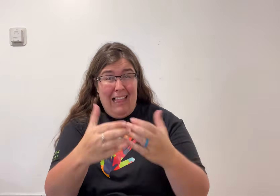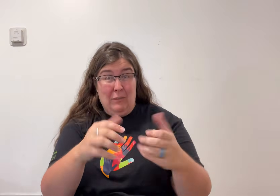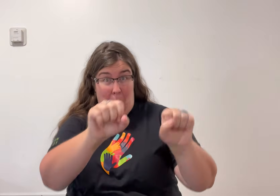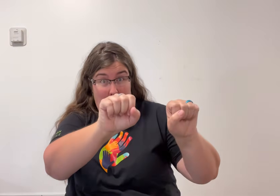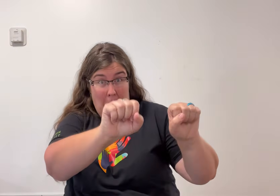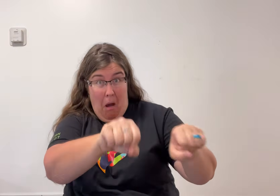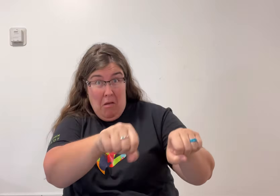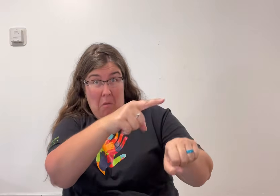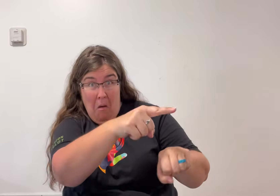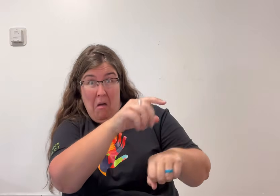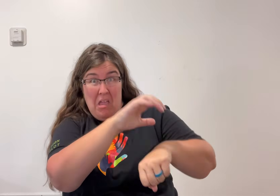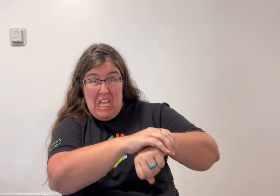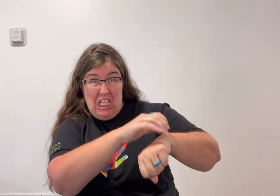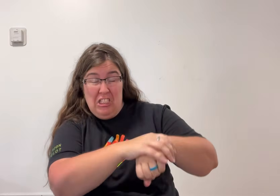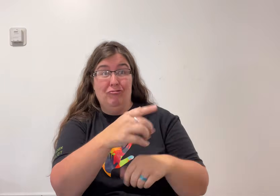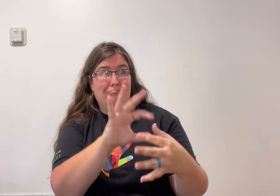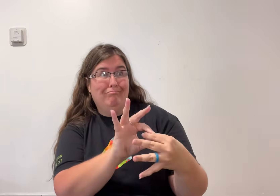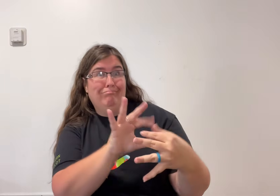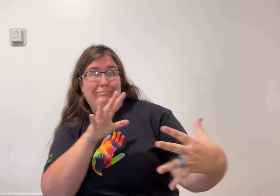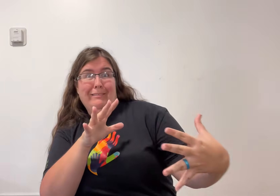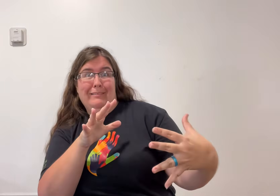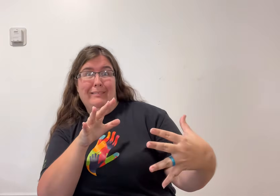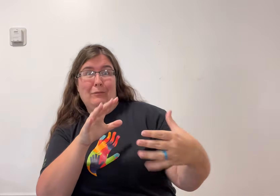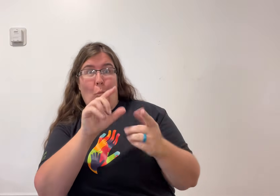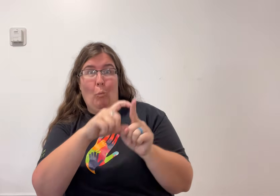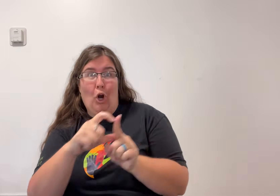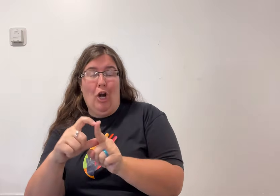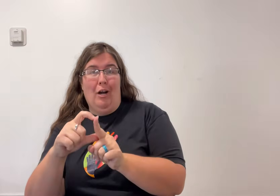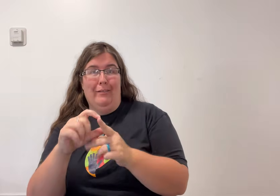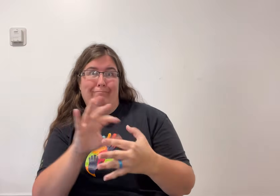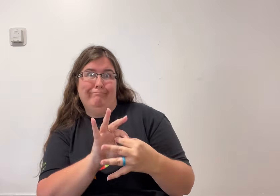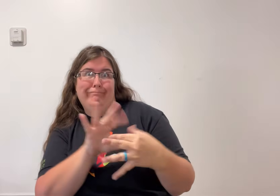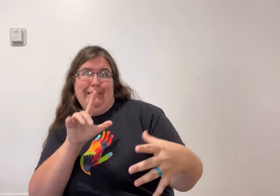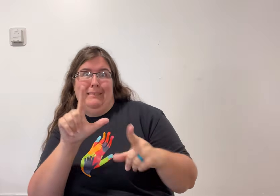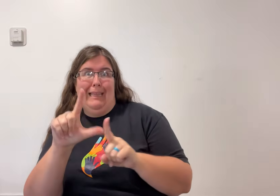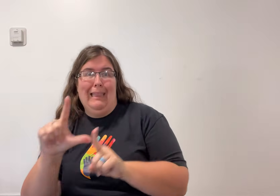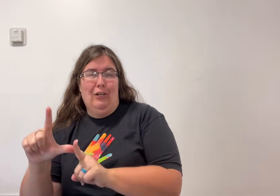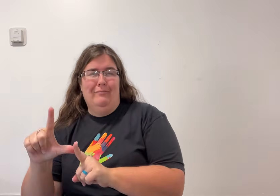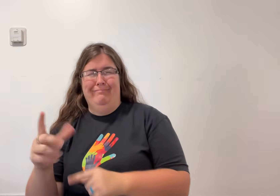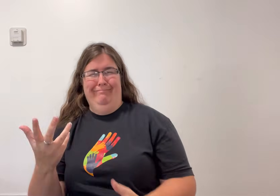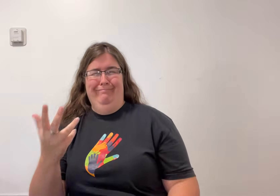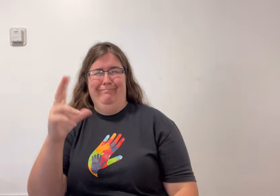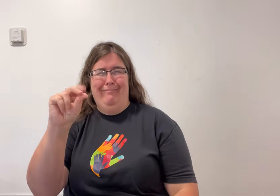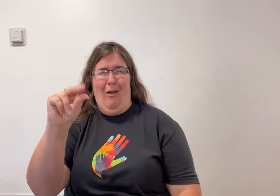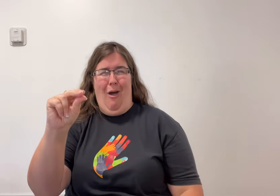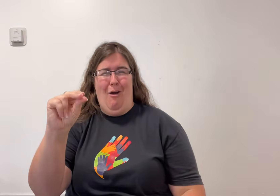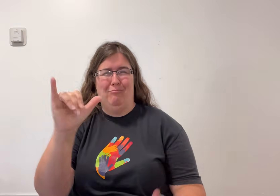would that class be possible for English? To disconnect from English words, to disconnect from English letters? No,